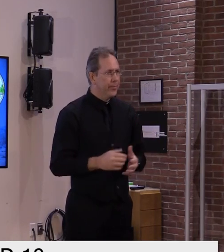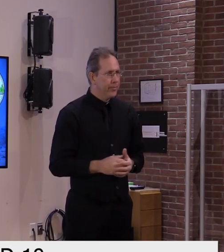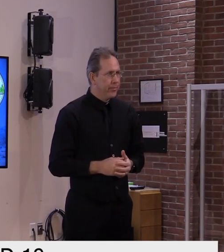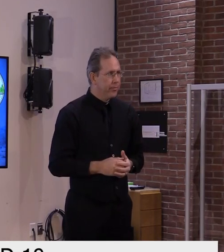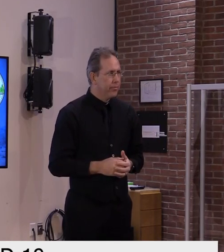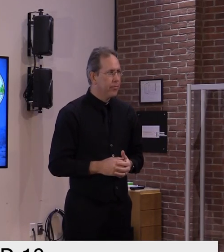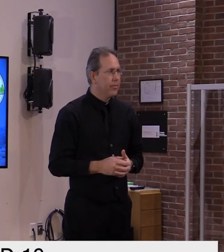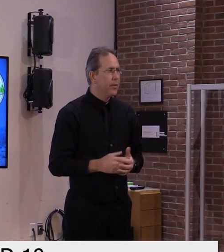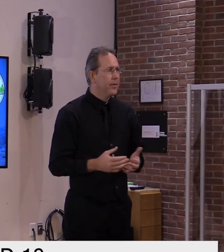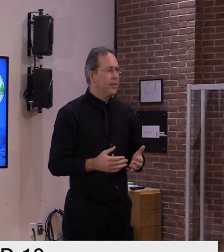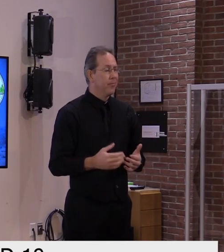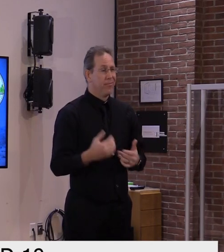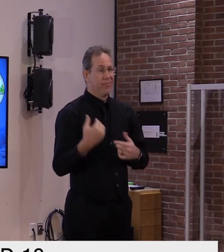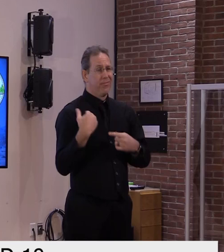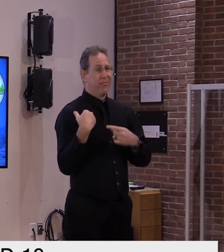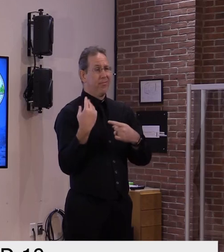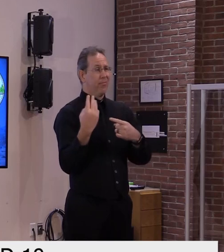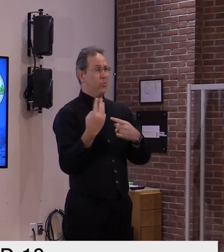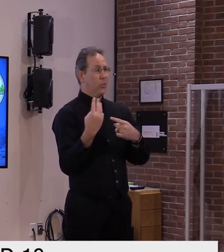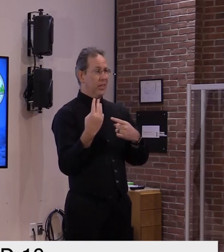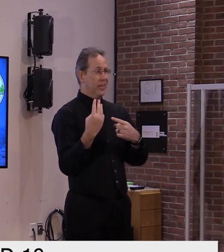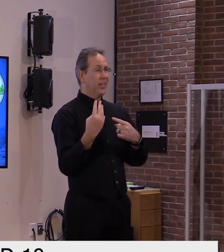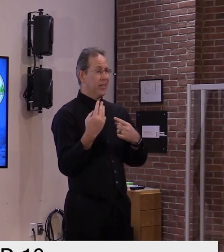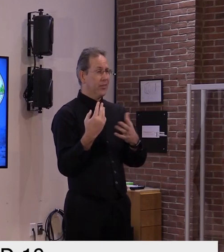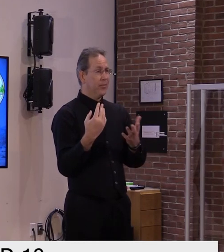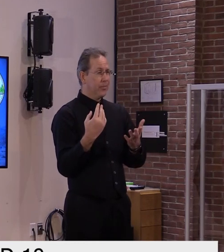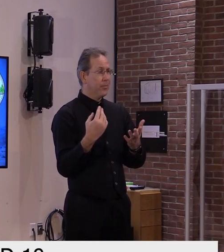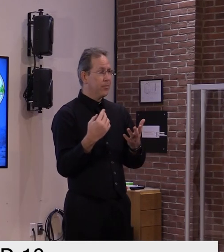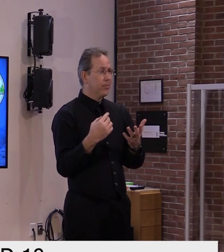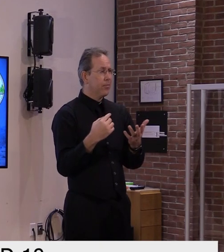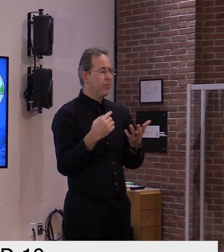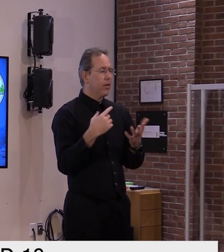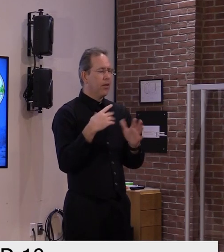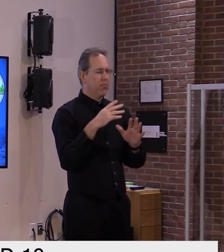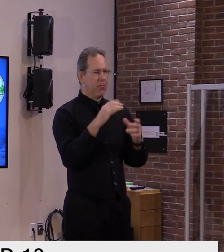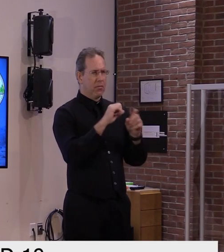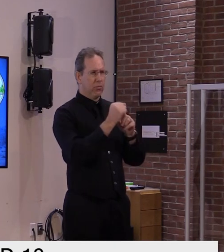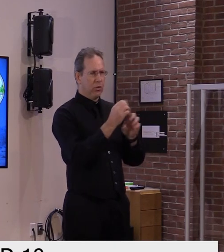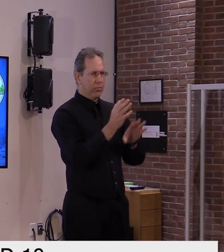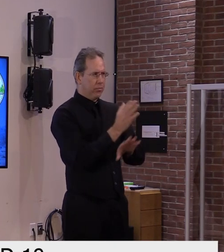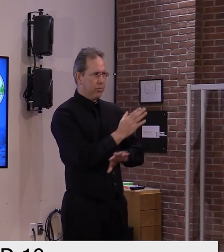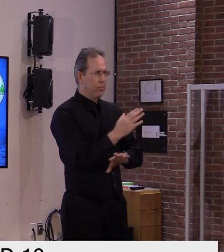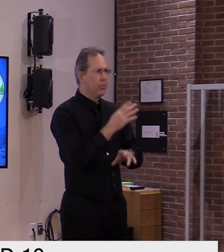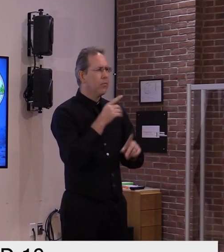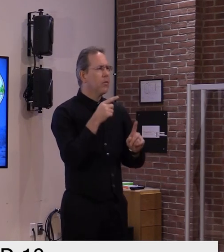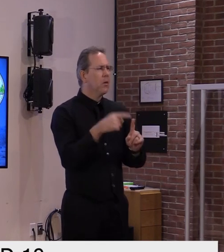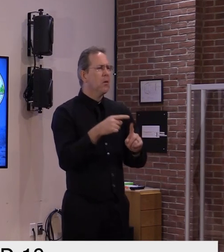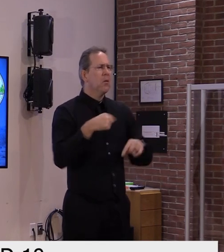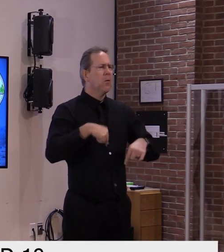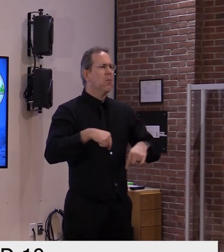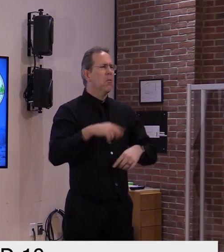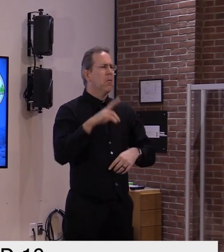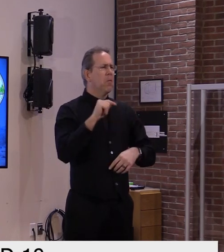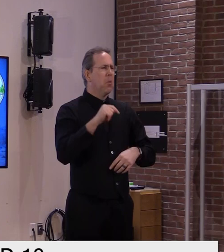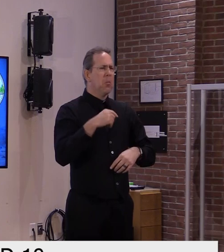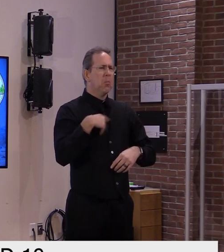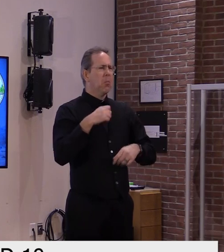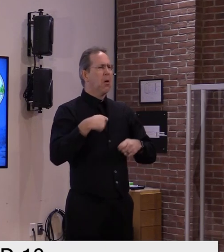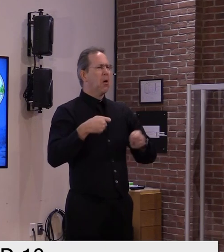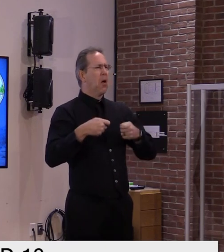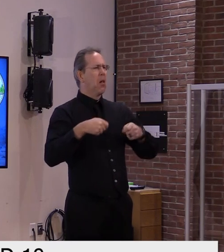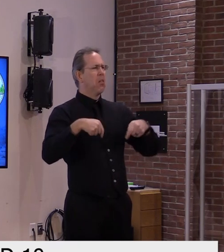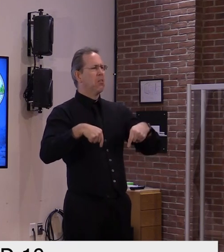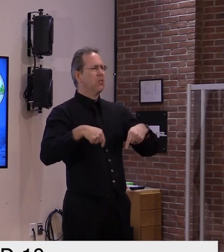happens, is to look back on how Vermont has handled these in the past. It's not uncommon or unheard of to have